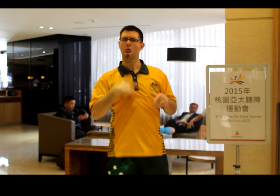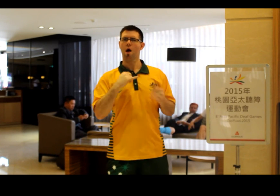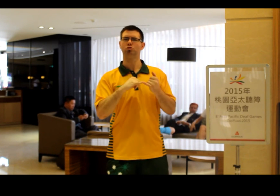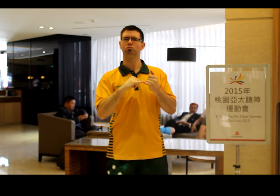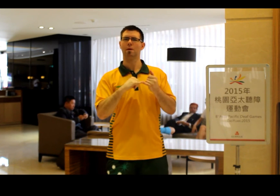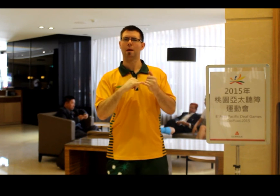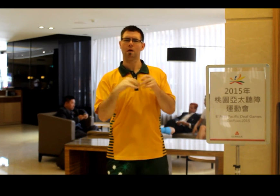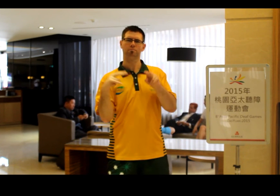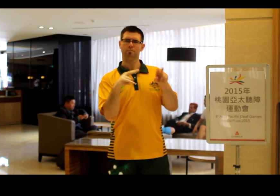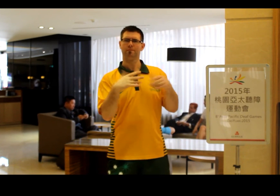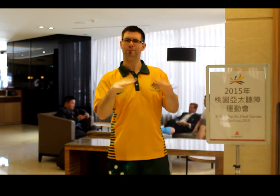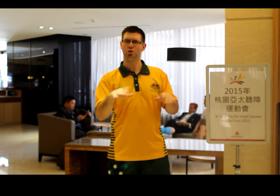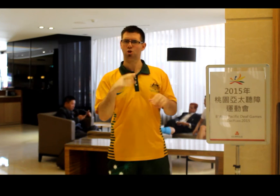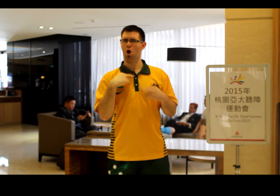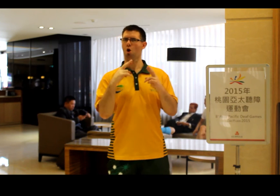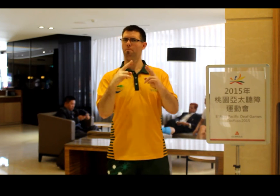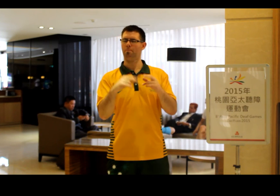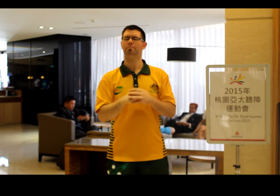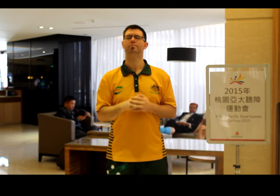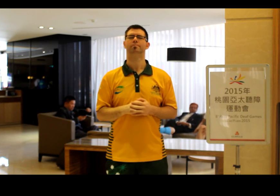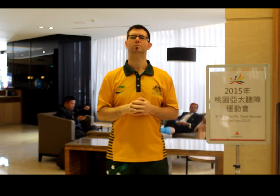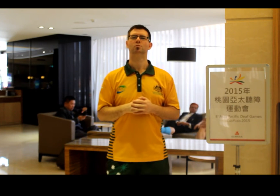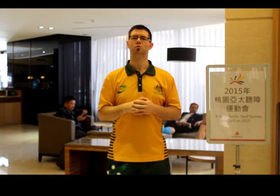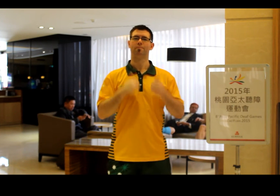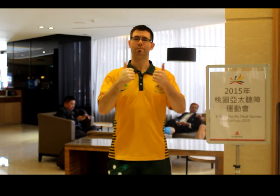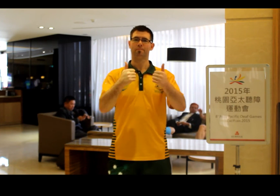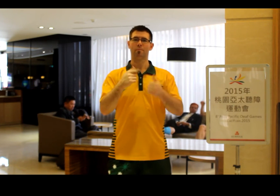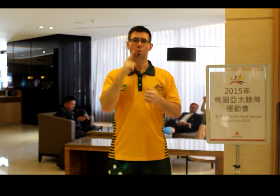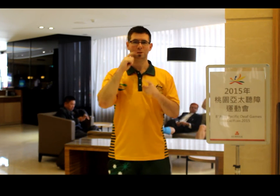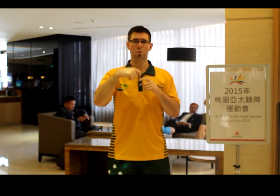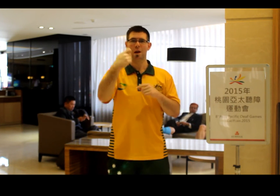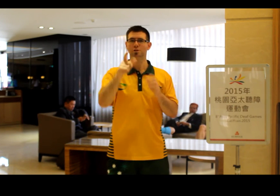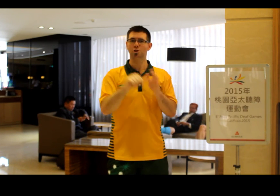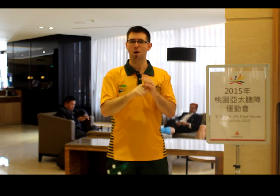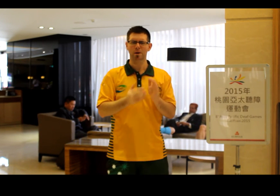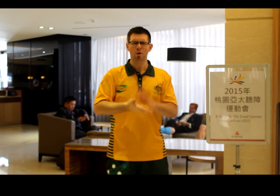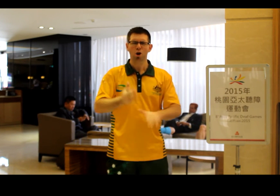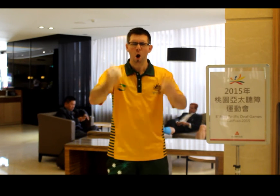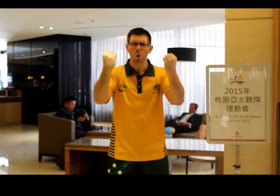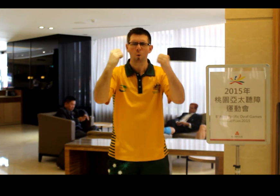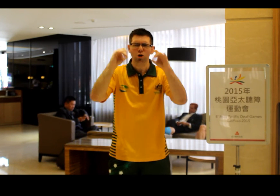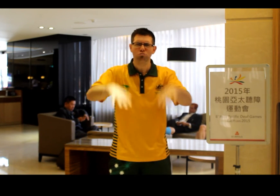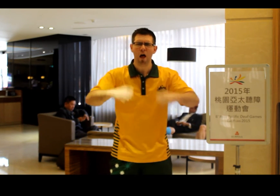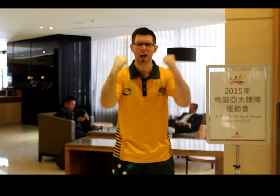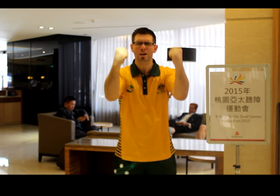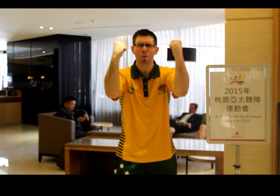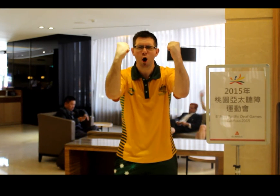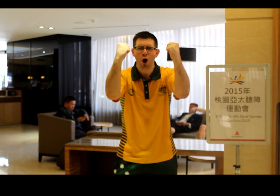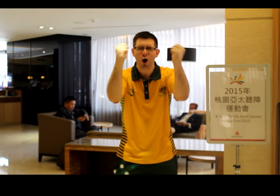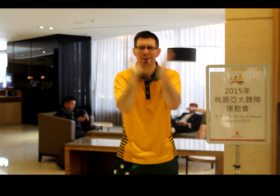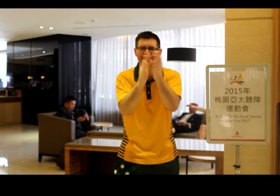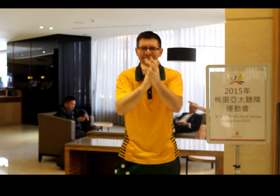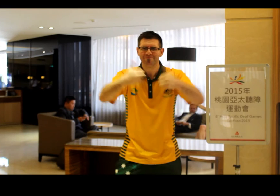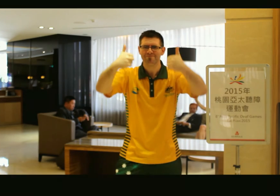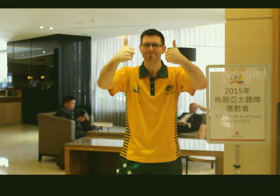but hopefully you can watch that live, because it will be live streamed, and we'll see you next time. Go Australia, come